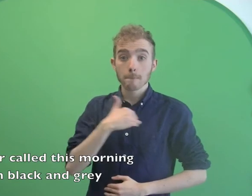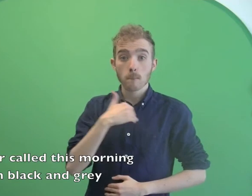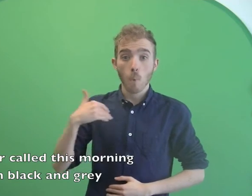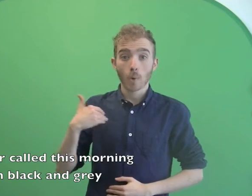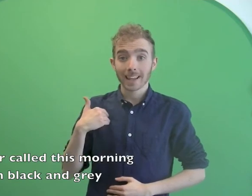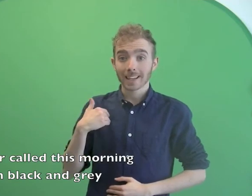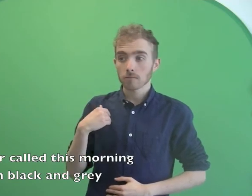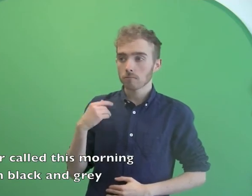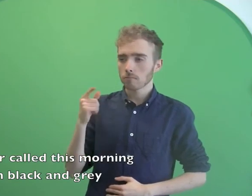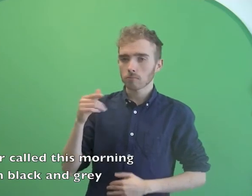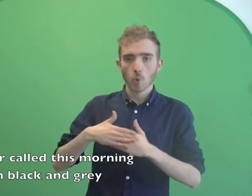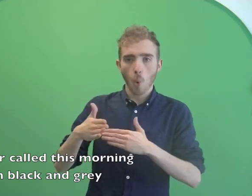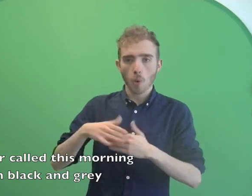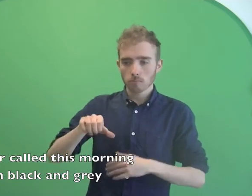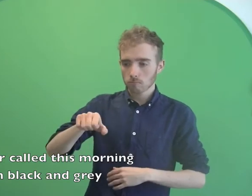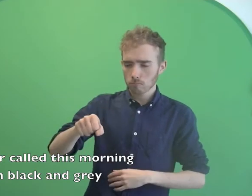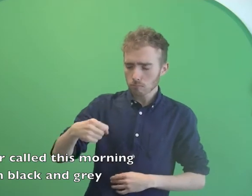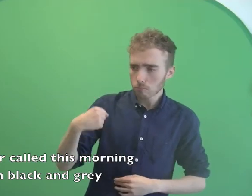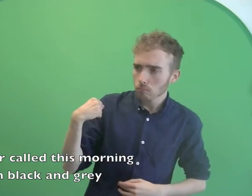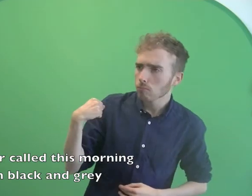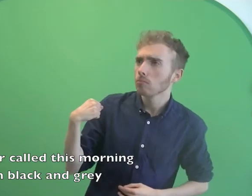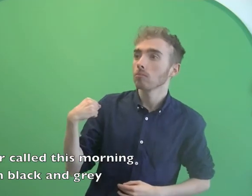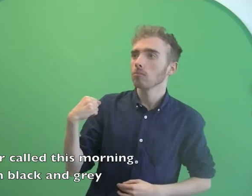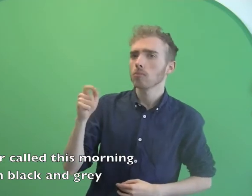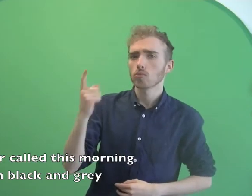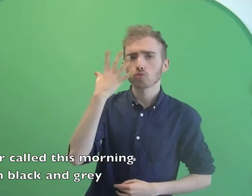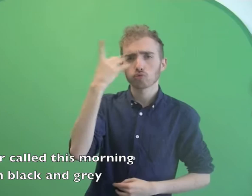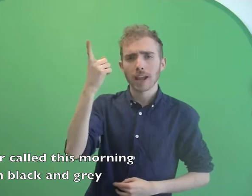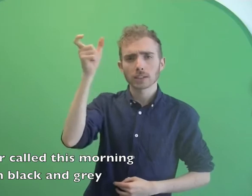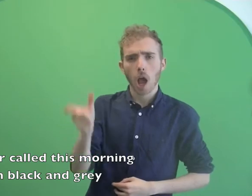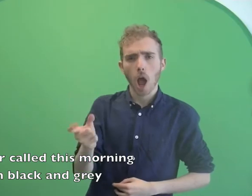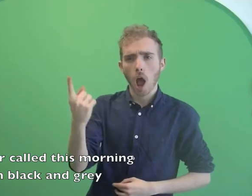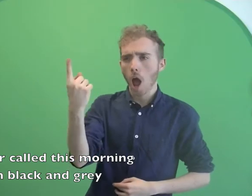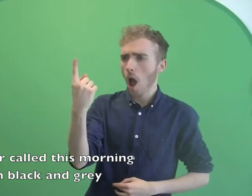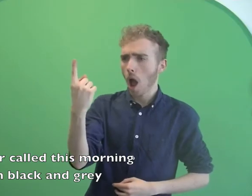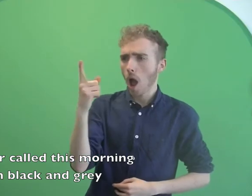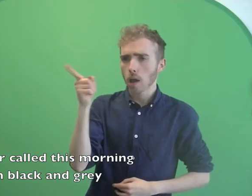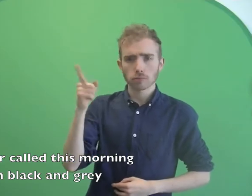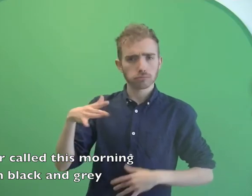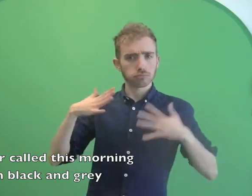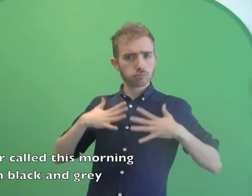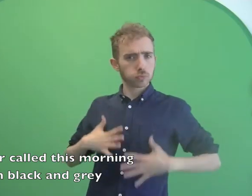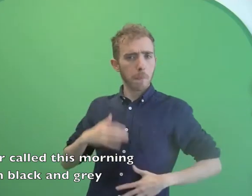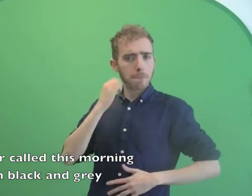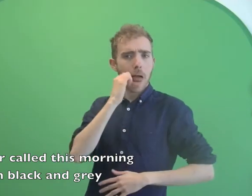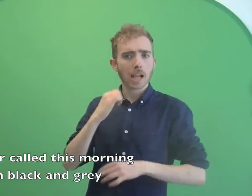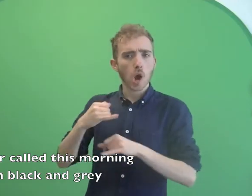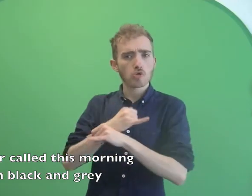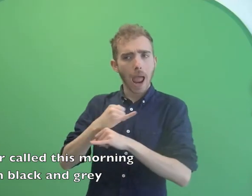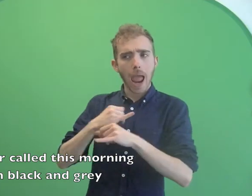A stranger called this morning dressed in black and